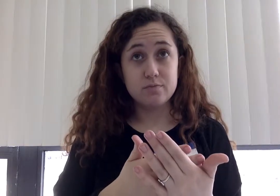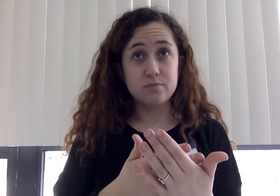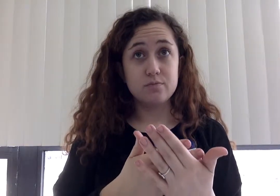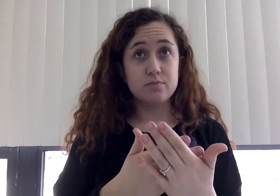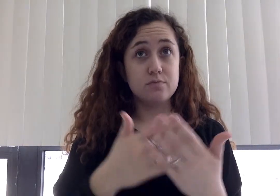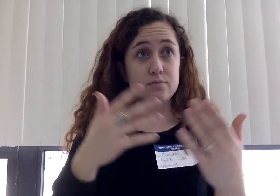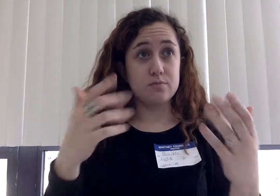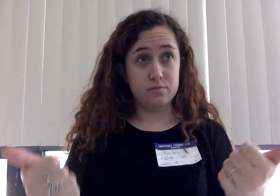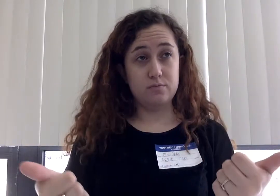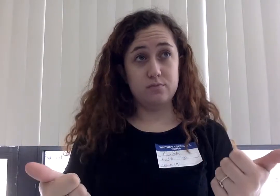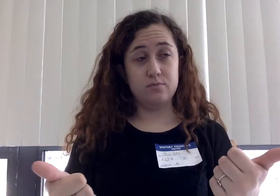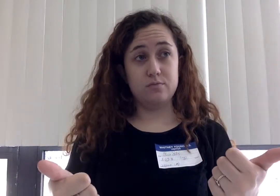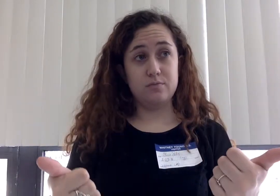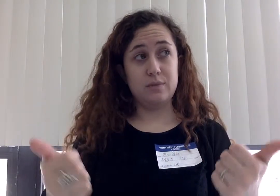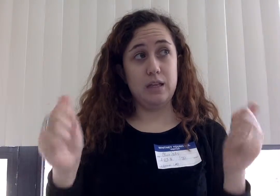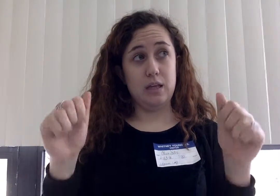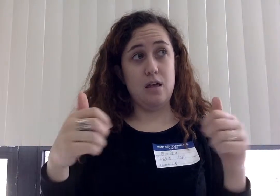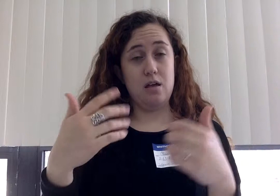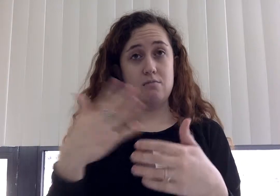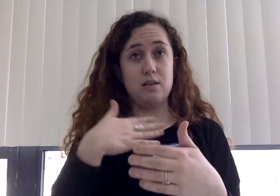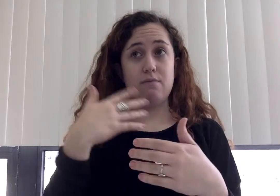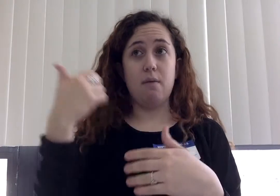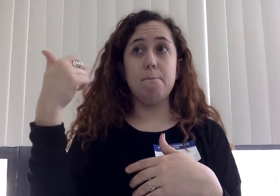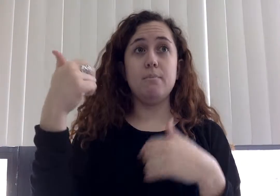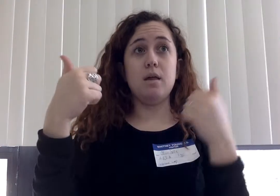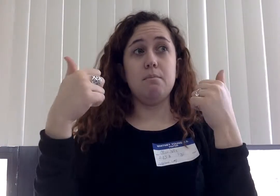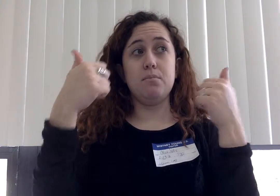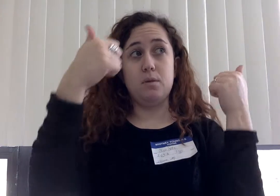Yes? Can I get thumbs? Can I check in with everybody?